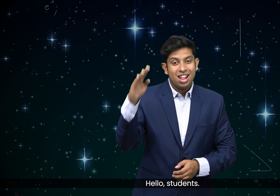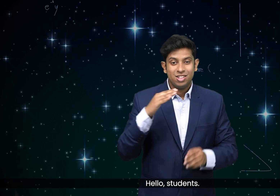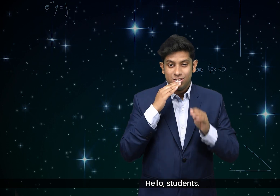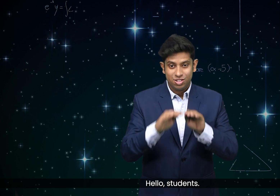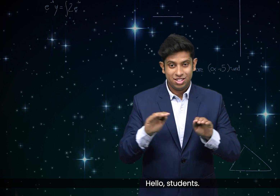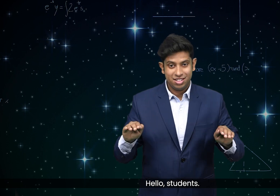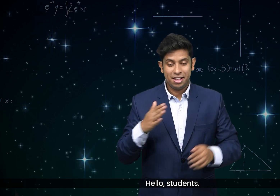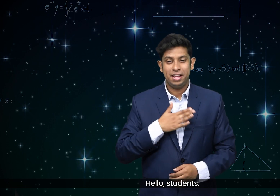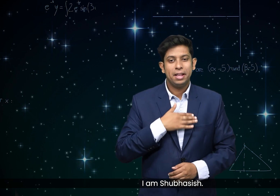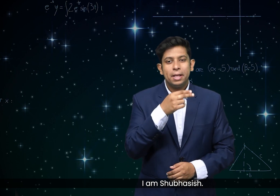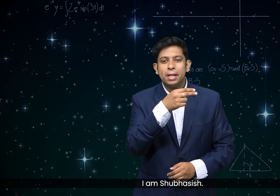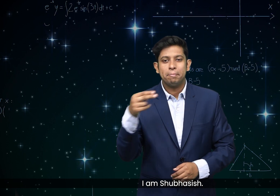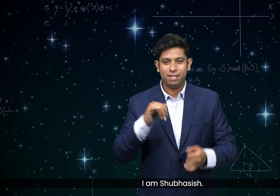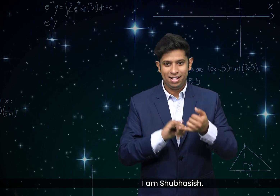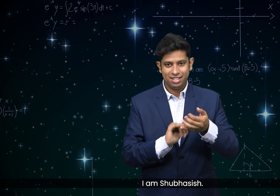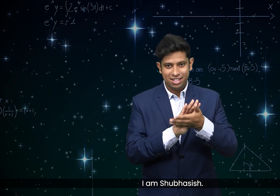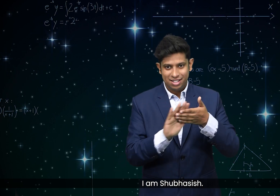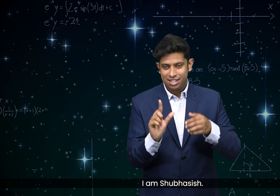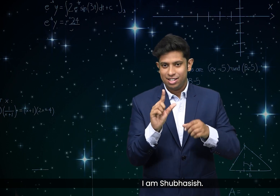Hello students, I am Subhashish.